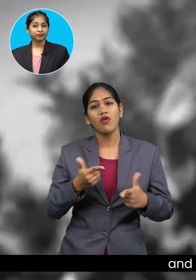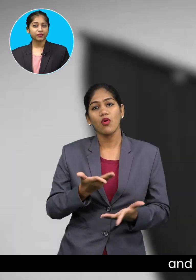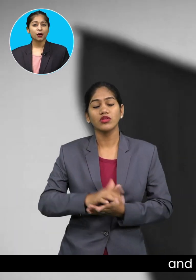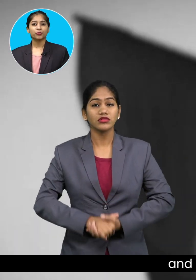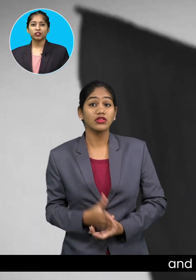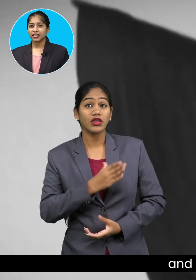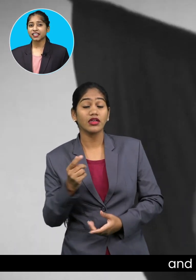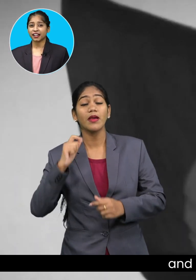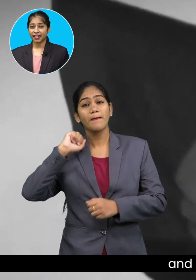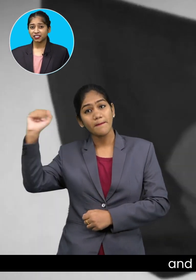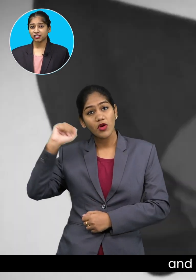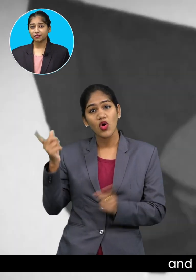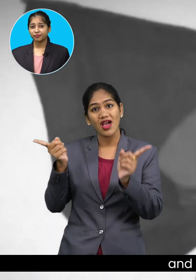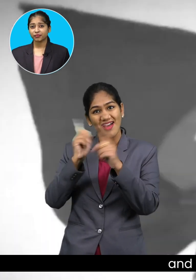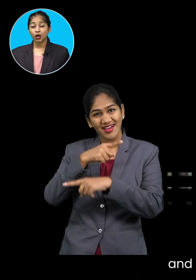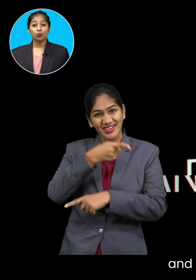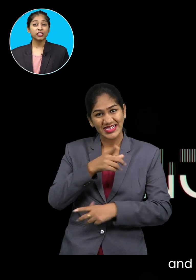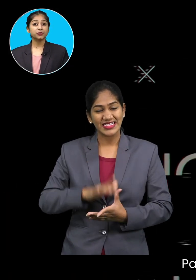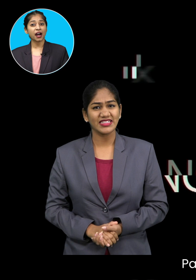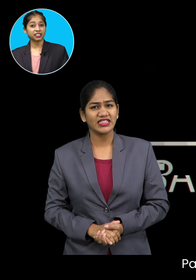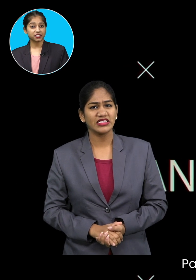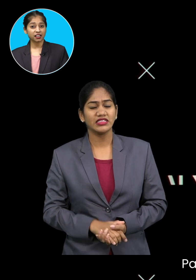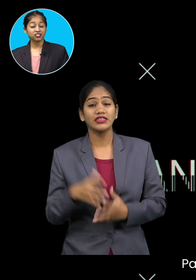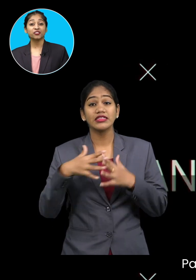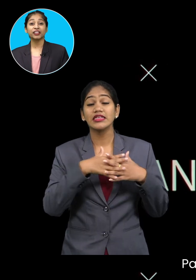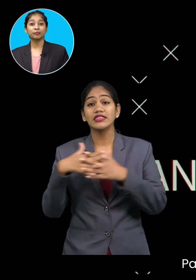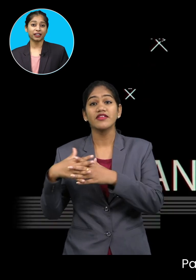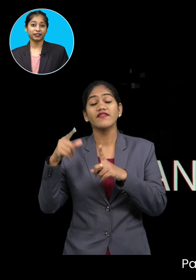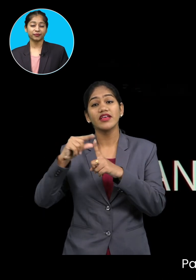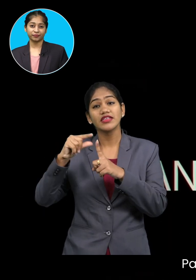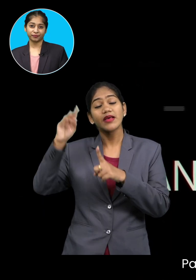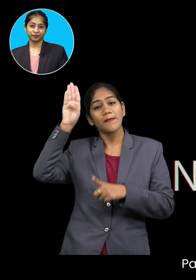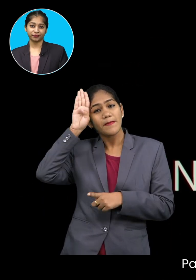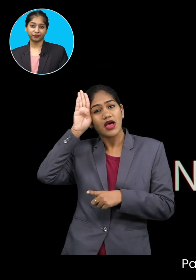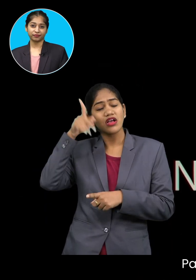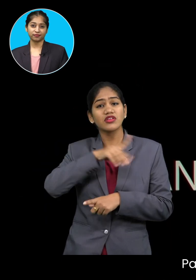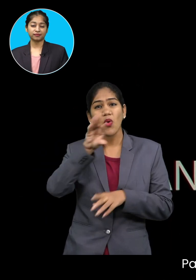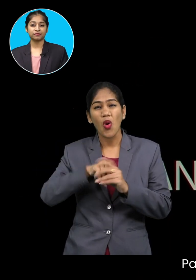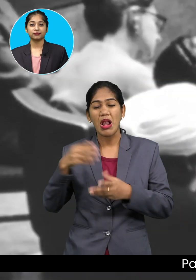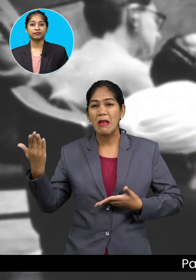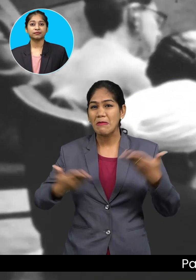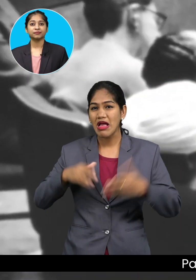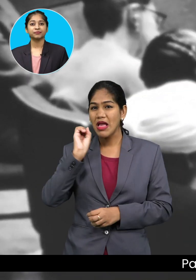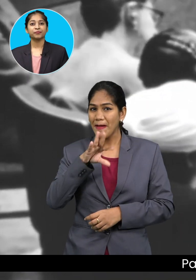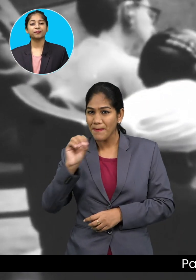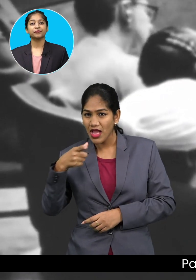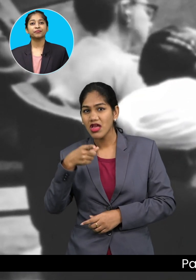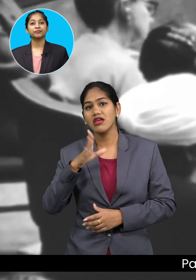And protest against West Pakistan's treatment.